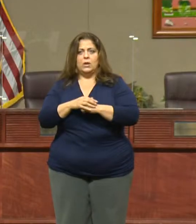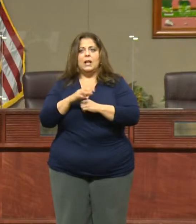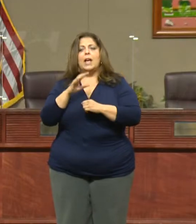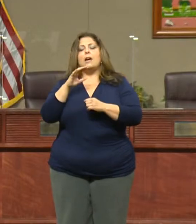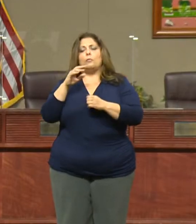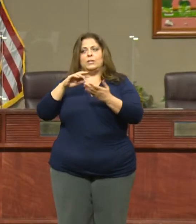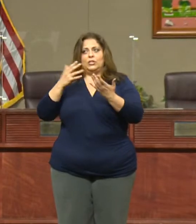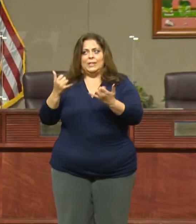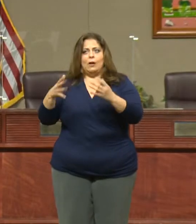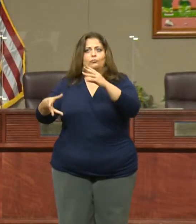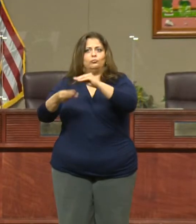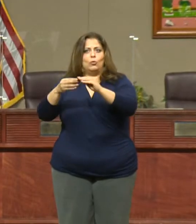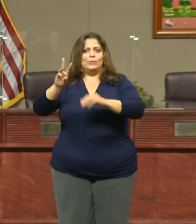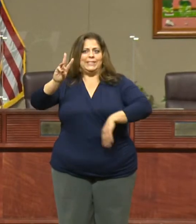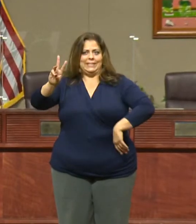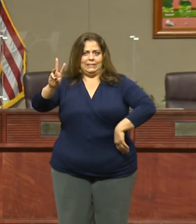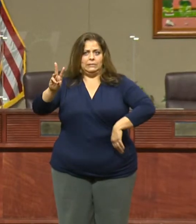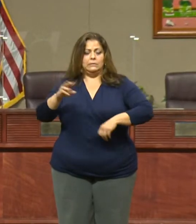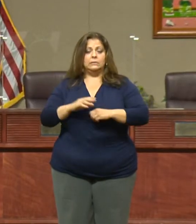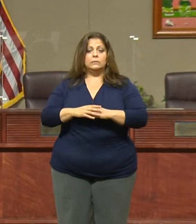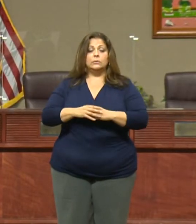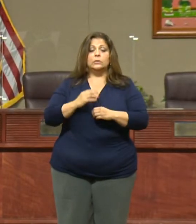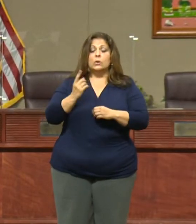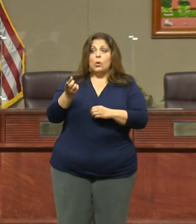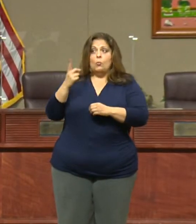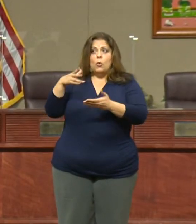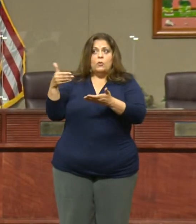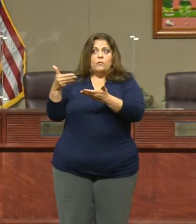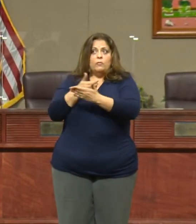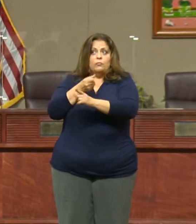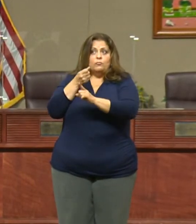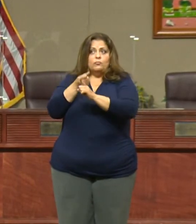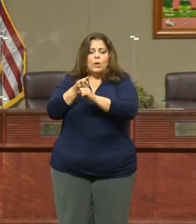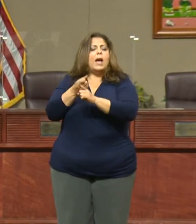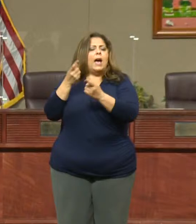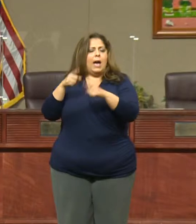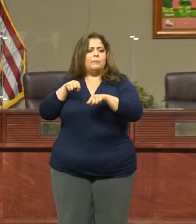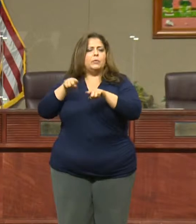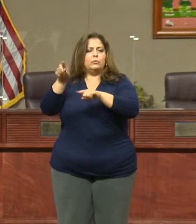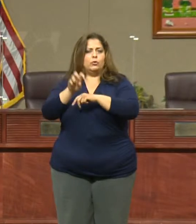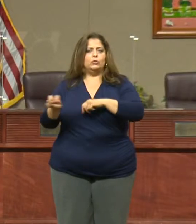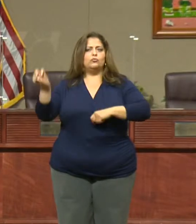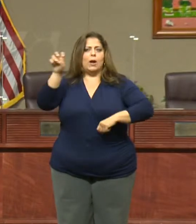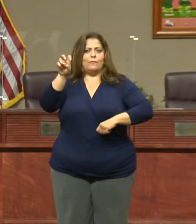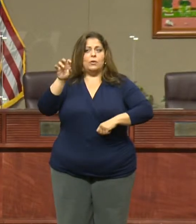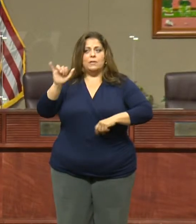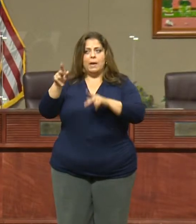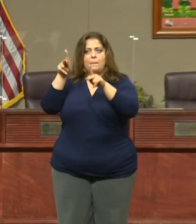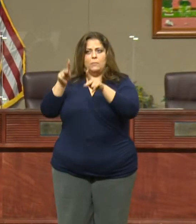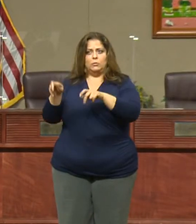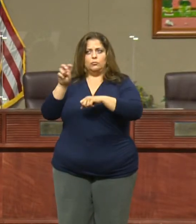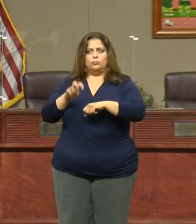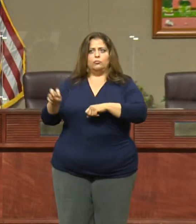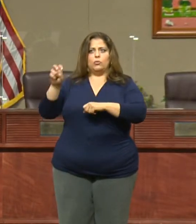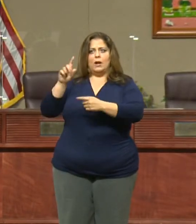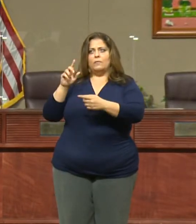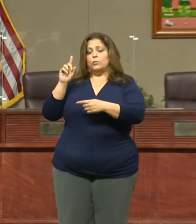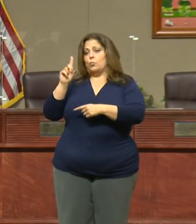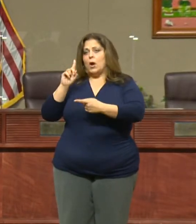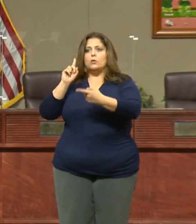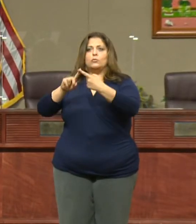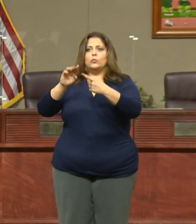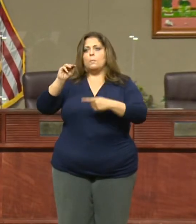know. One of the new cases is travel-related, and is from a person who traveled to Maryland.